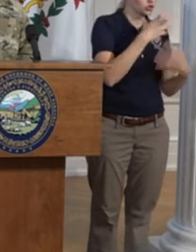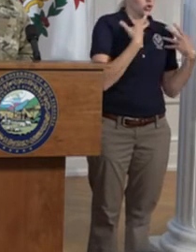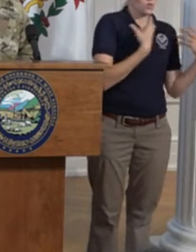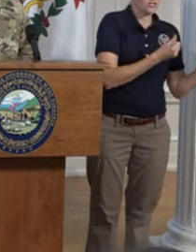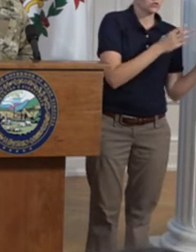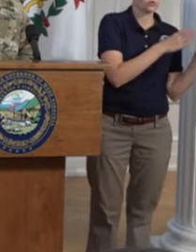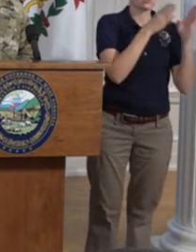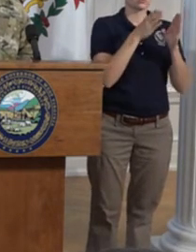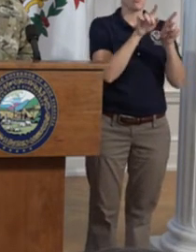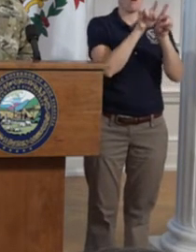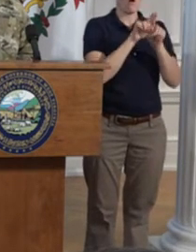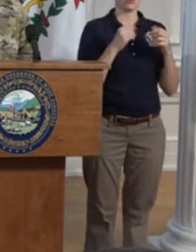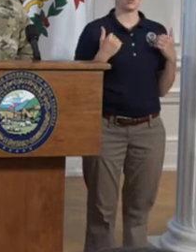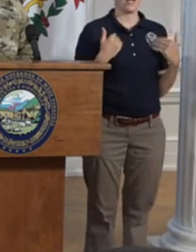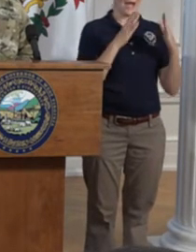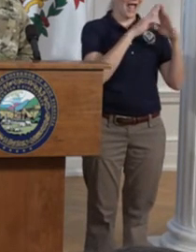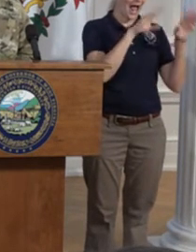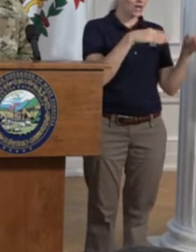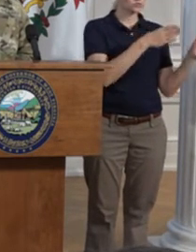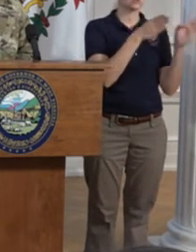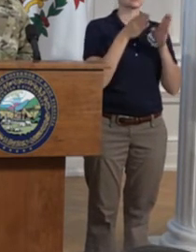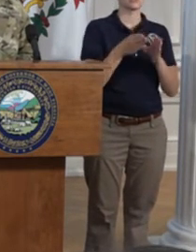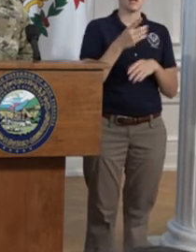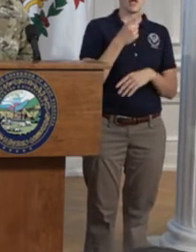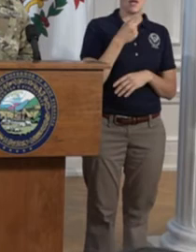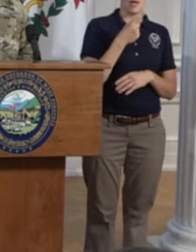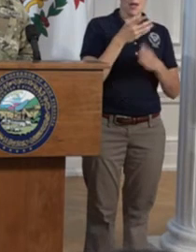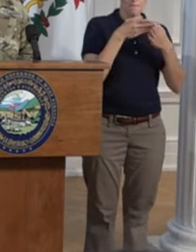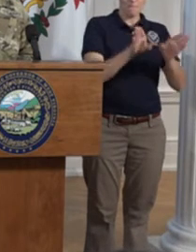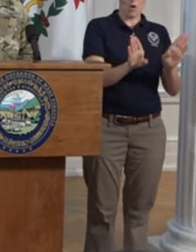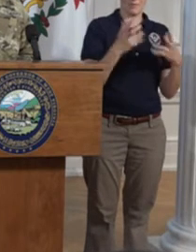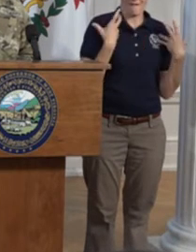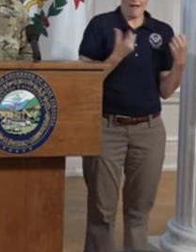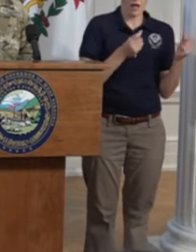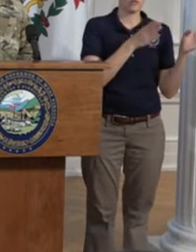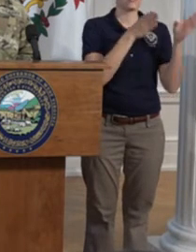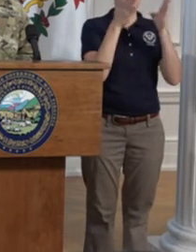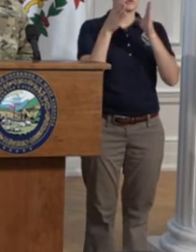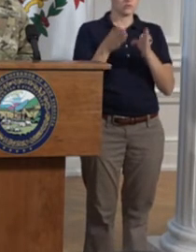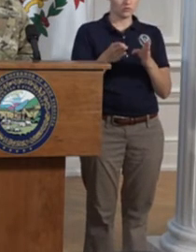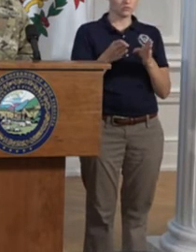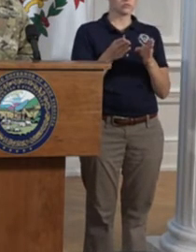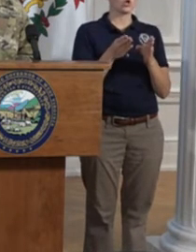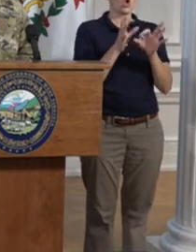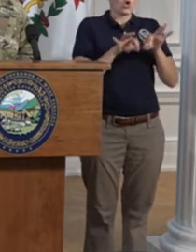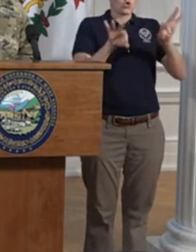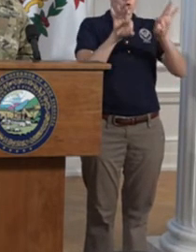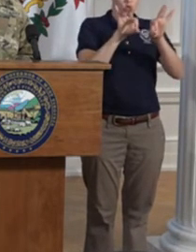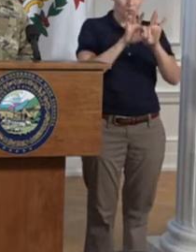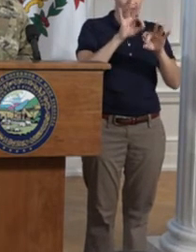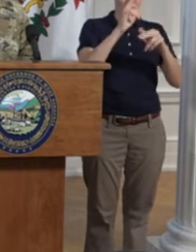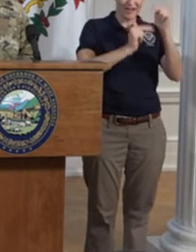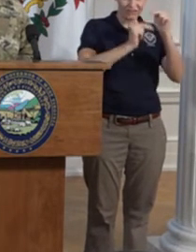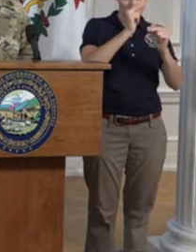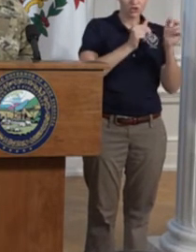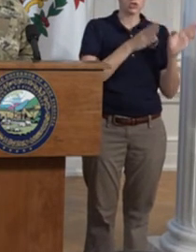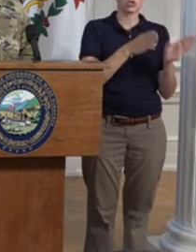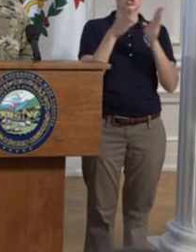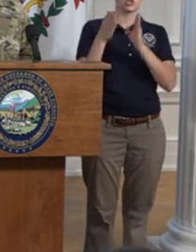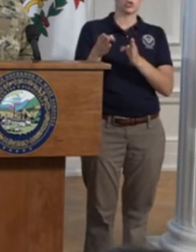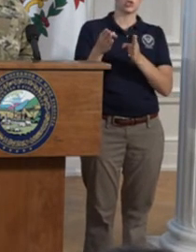housing, public health, critical infrastructure, debris removal, and long-term